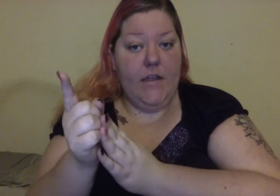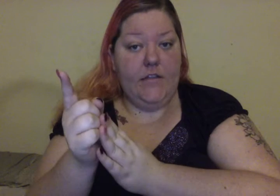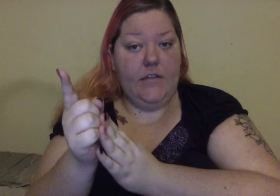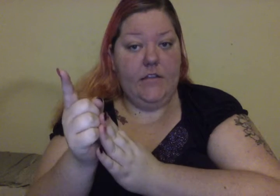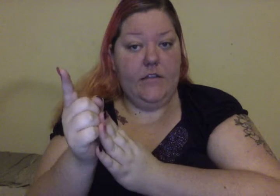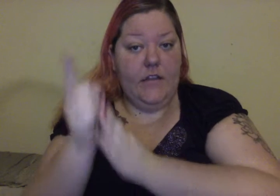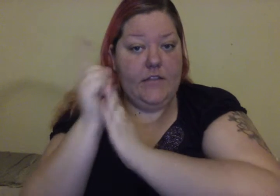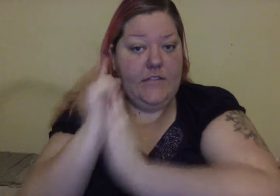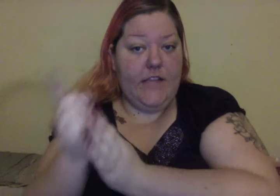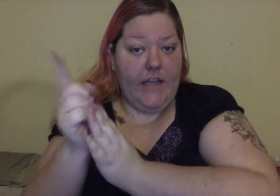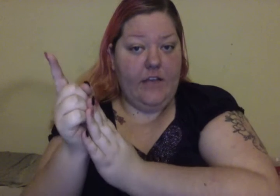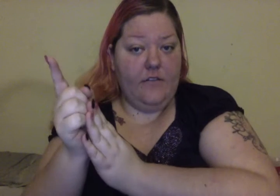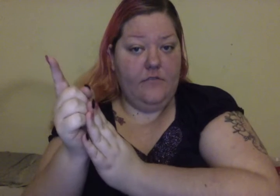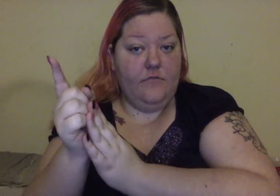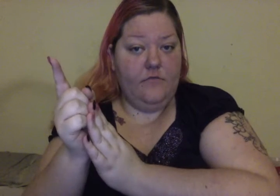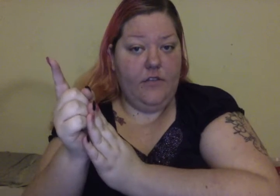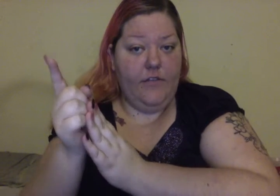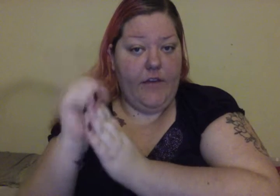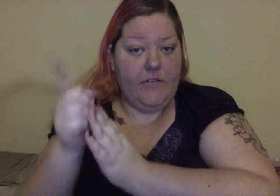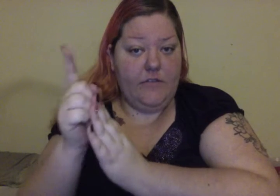minute, second. Really fast.